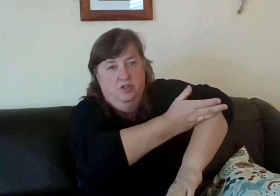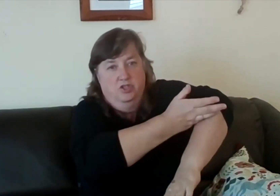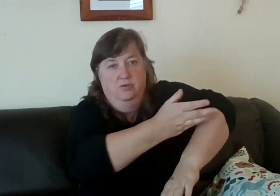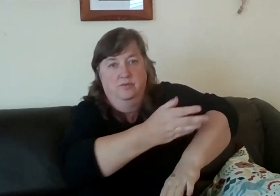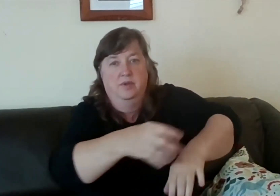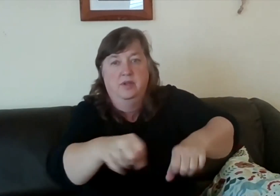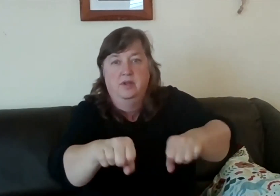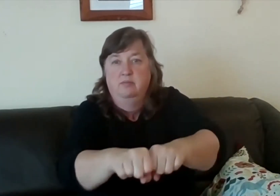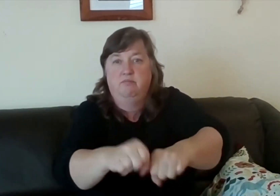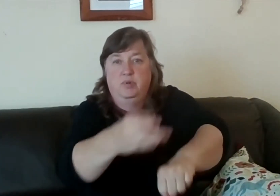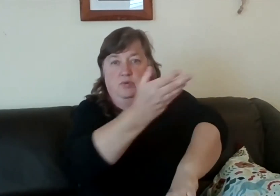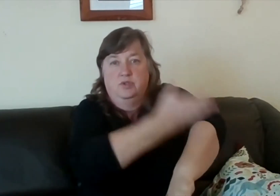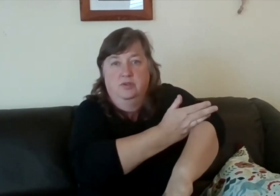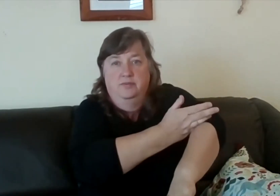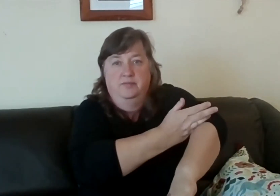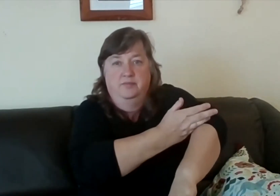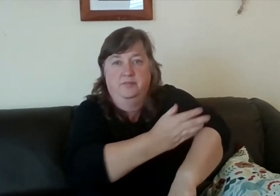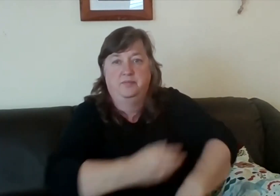shoe, boot.